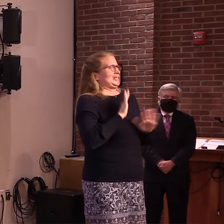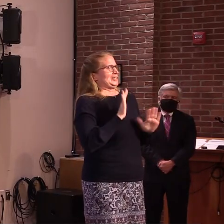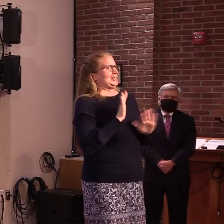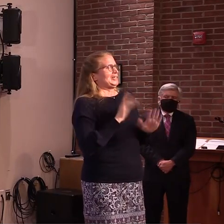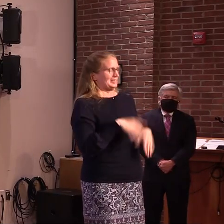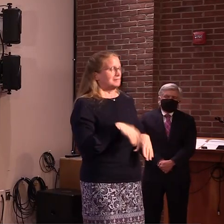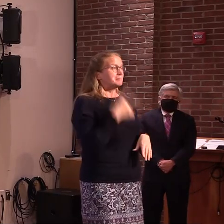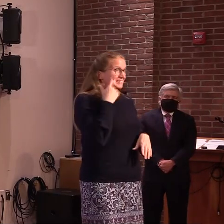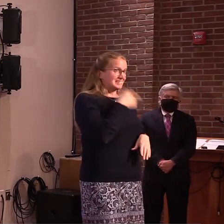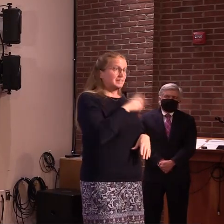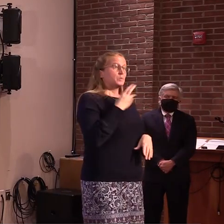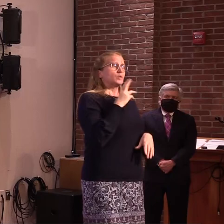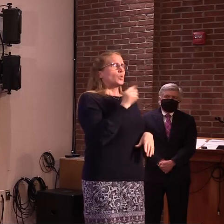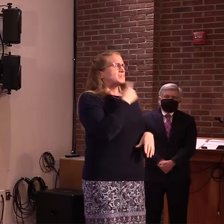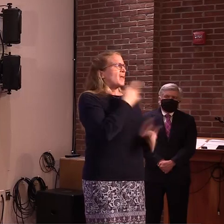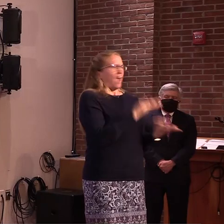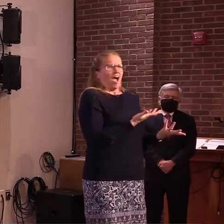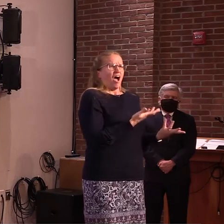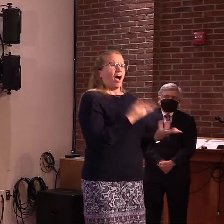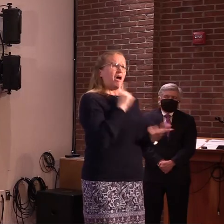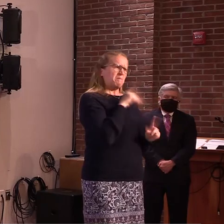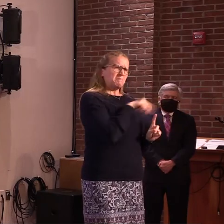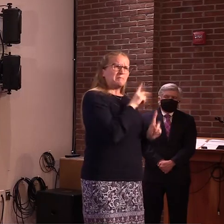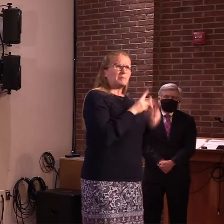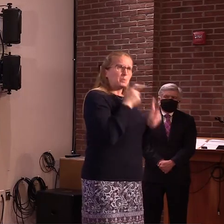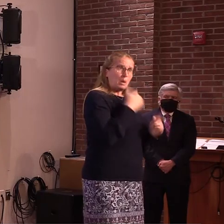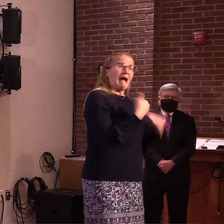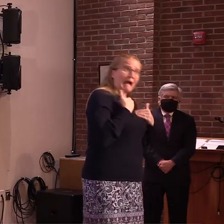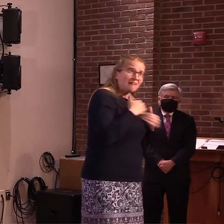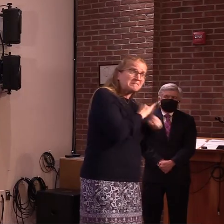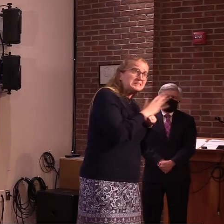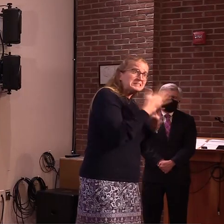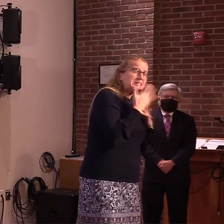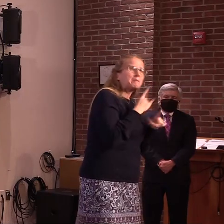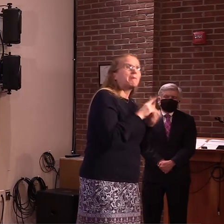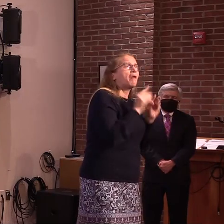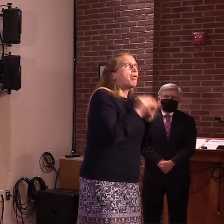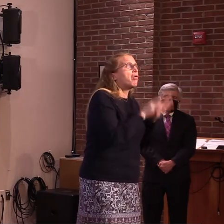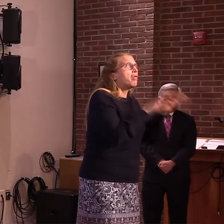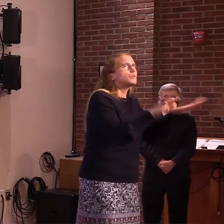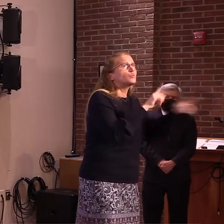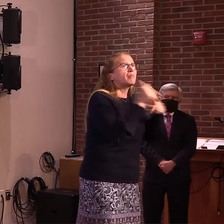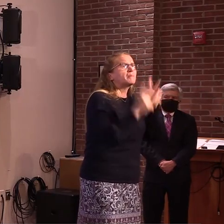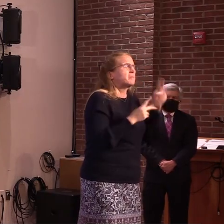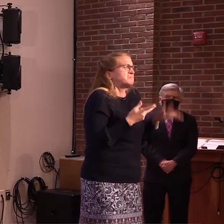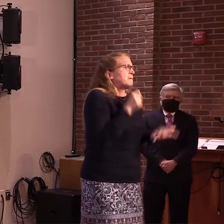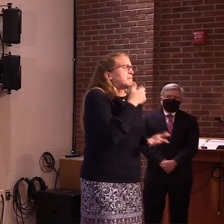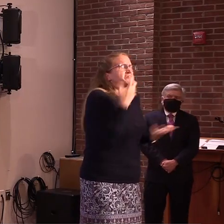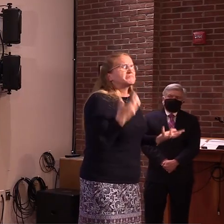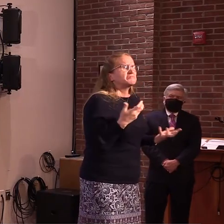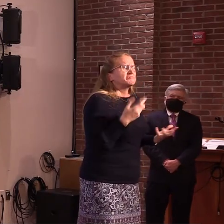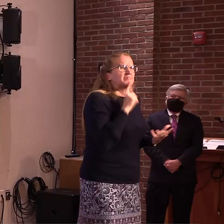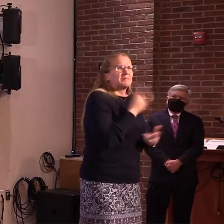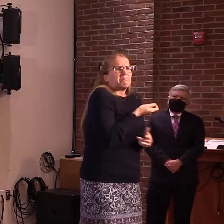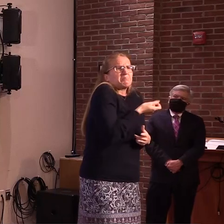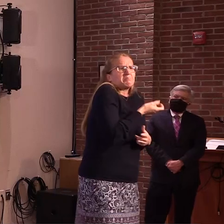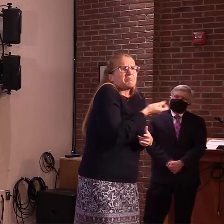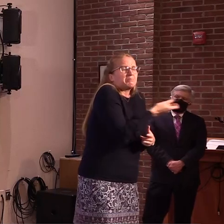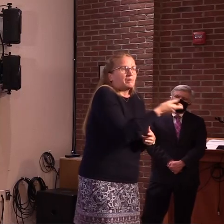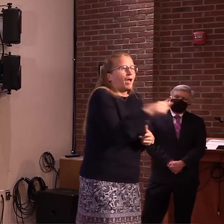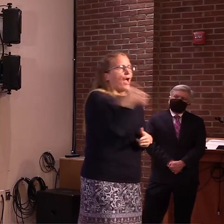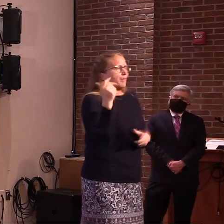pushed back, saying that current best evidence is that this happens readily. The controversy,